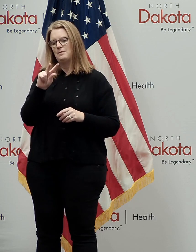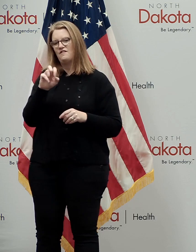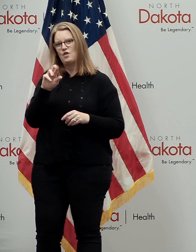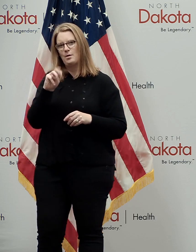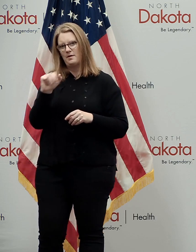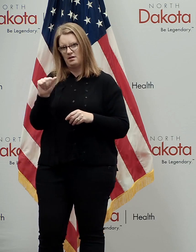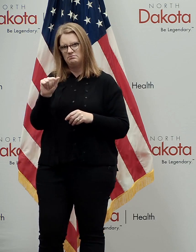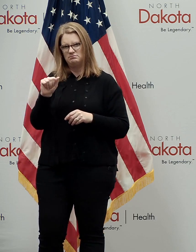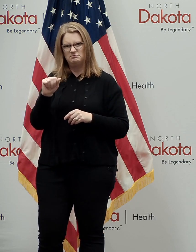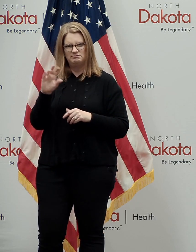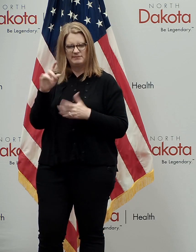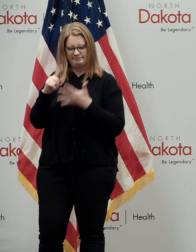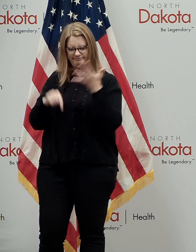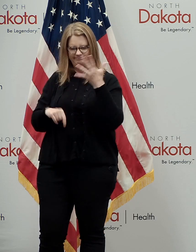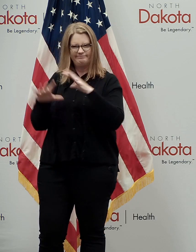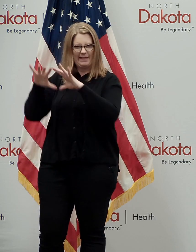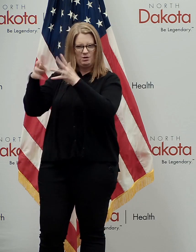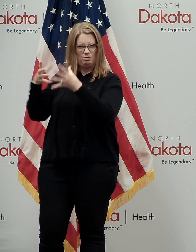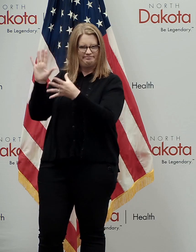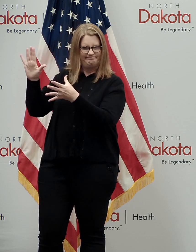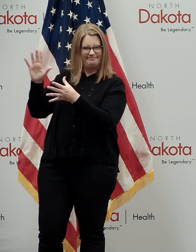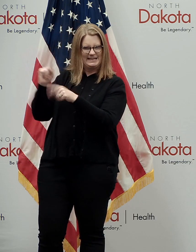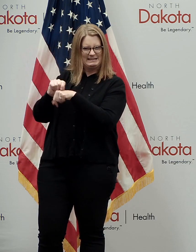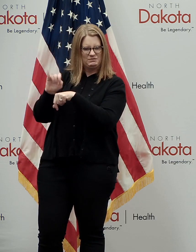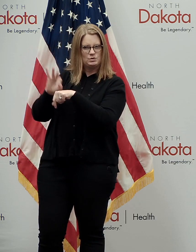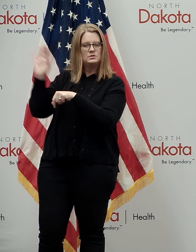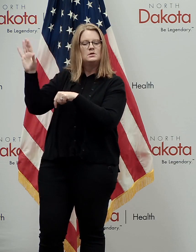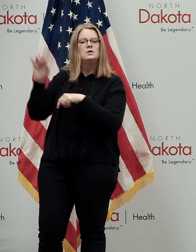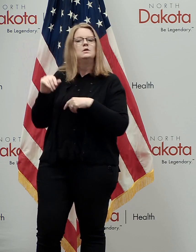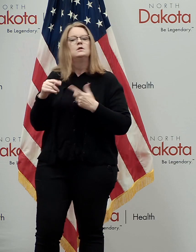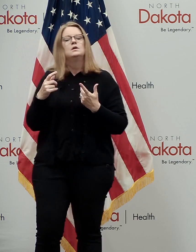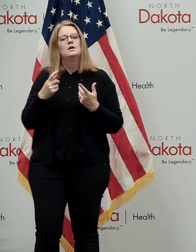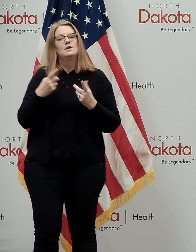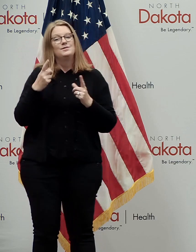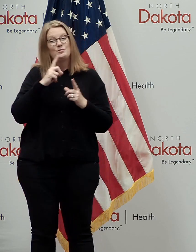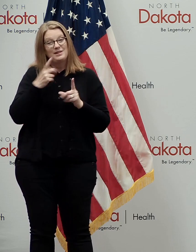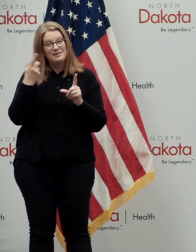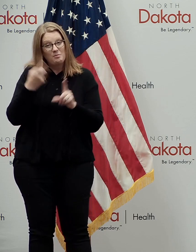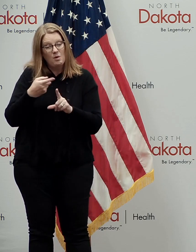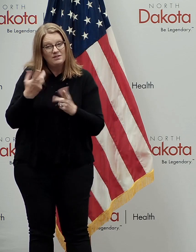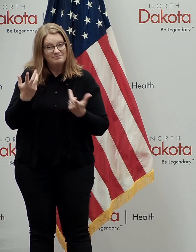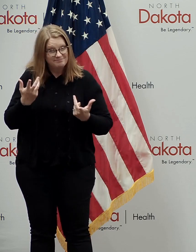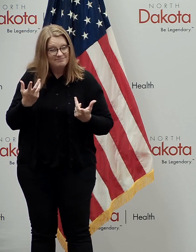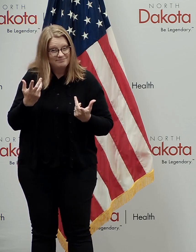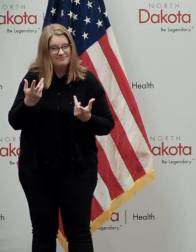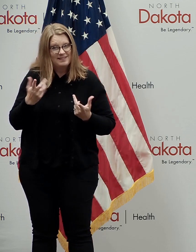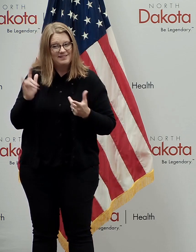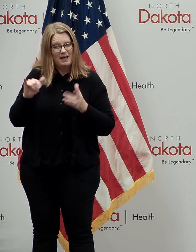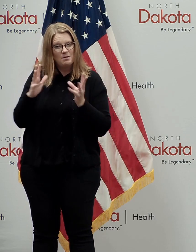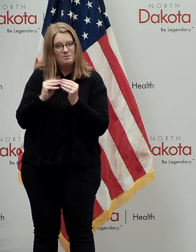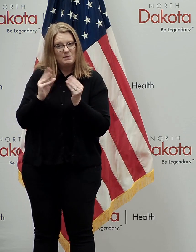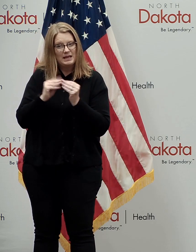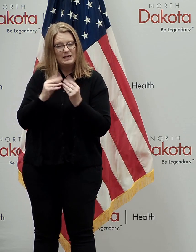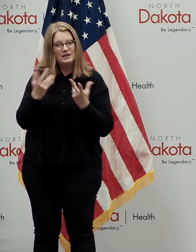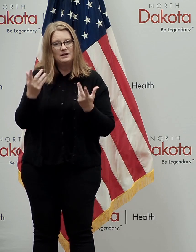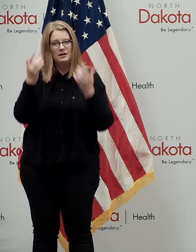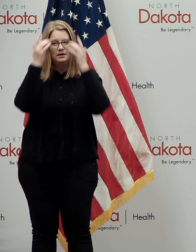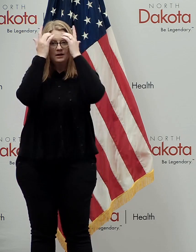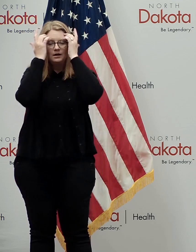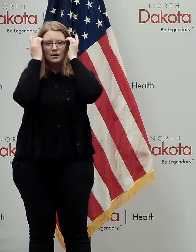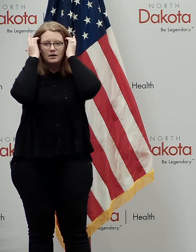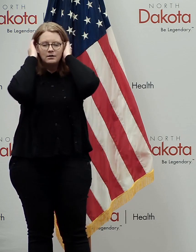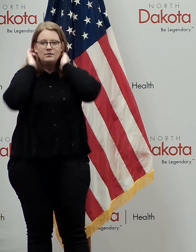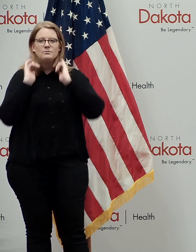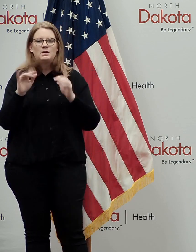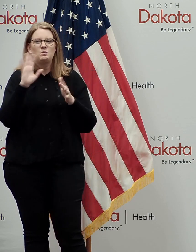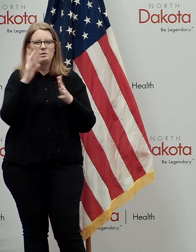others. And of course, the messages there that, coming from that meeting, which we can talk about